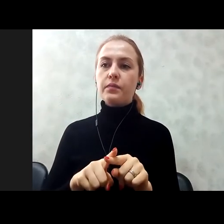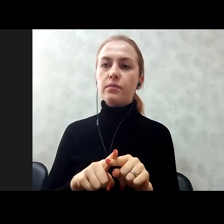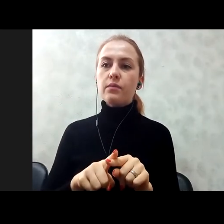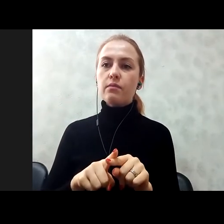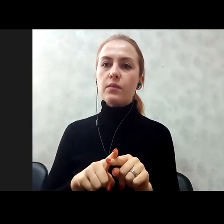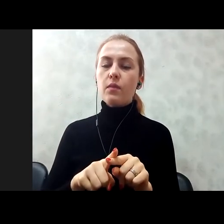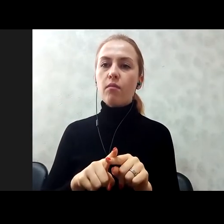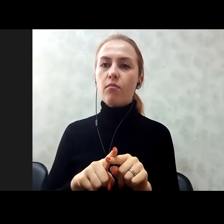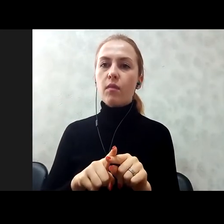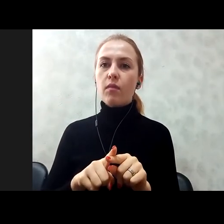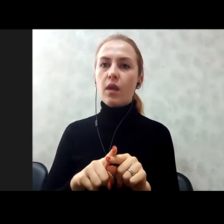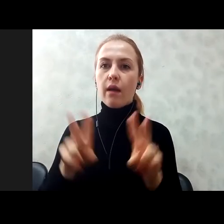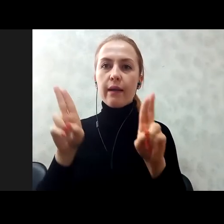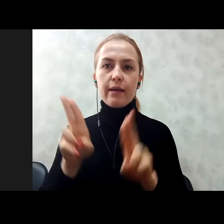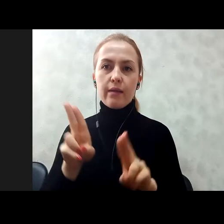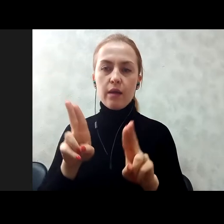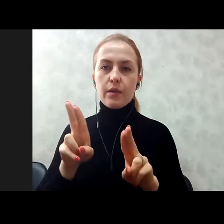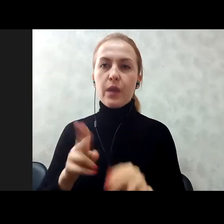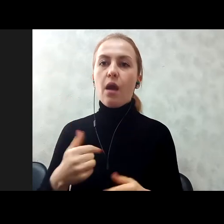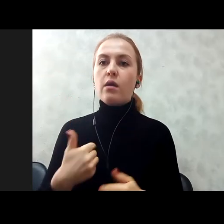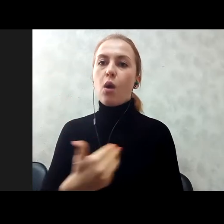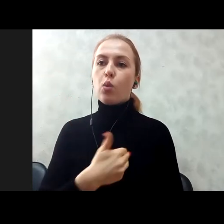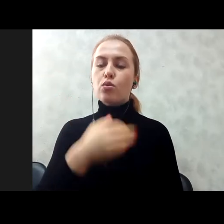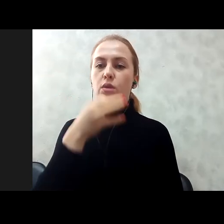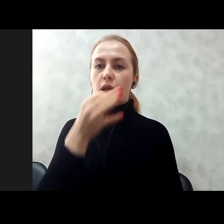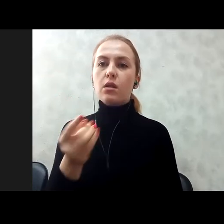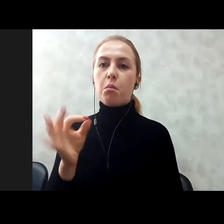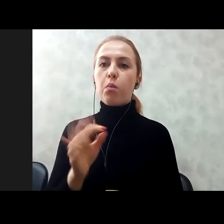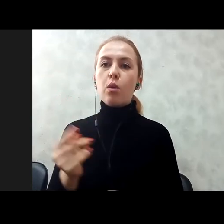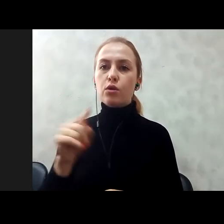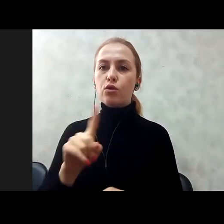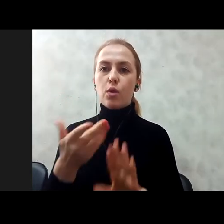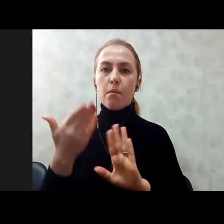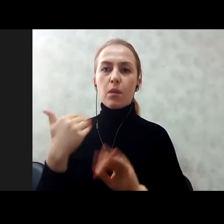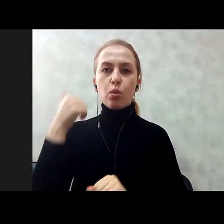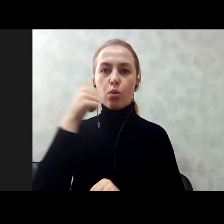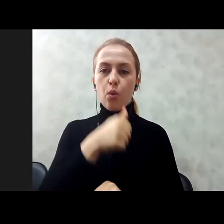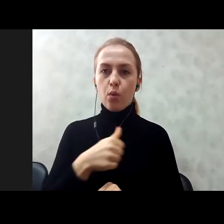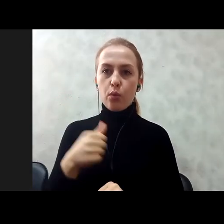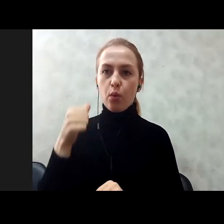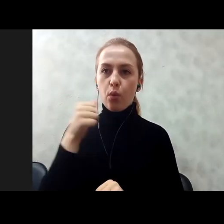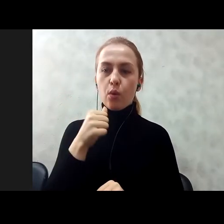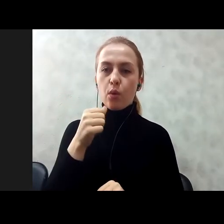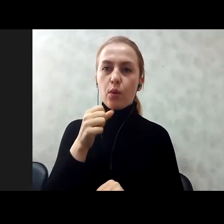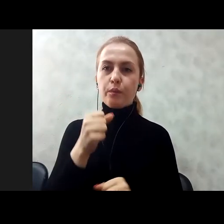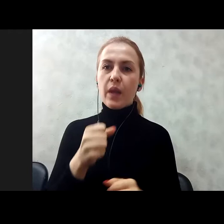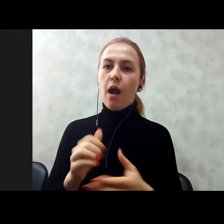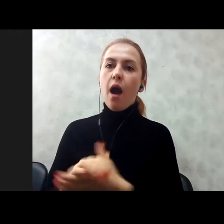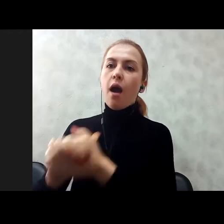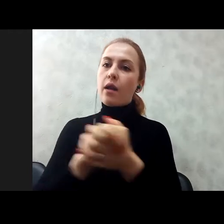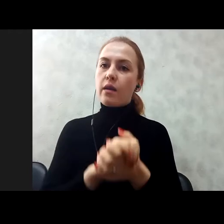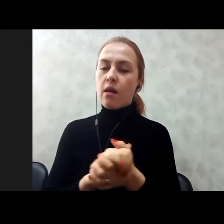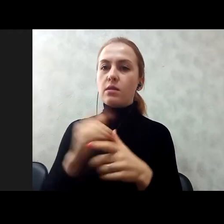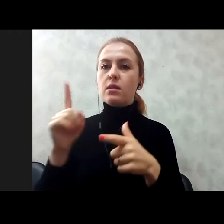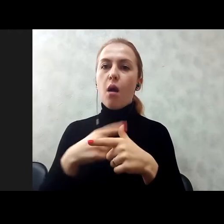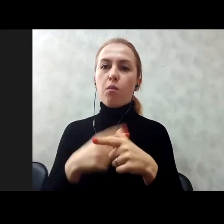to achieve those criteria or those levels. Last year, the alliance